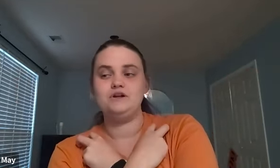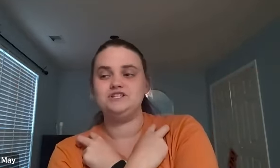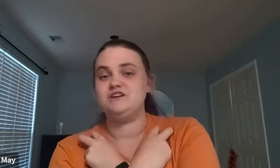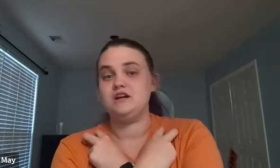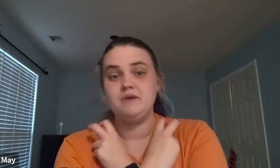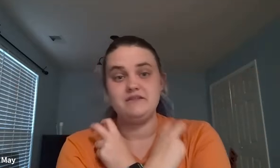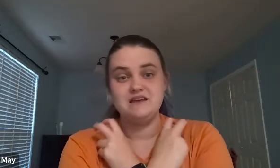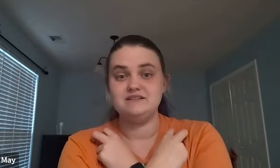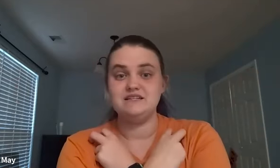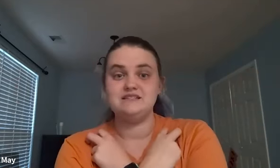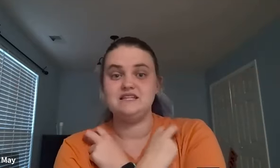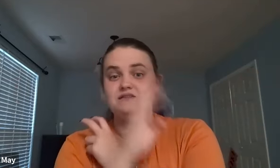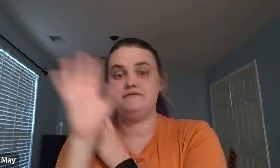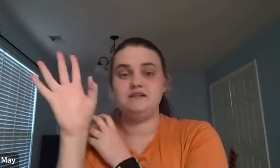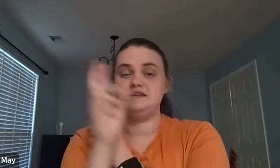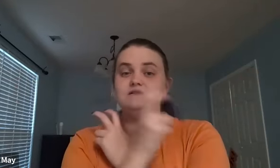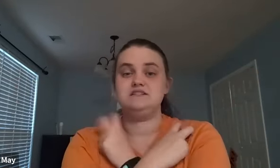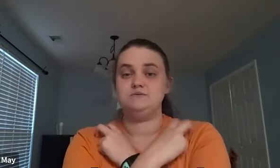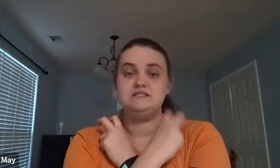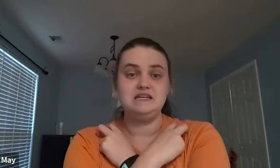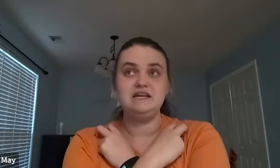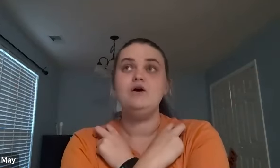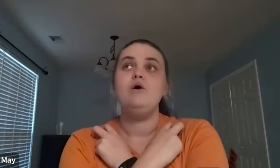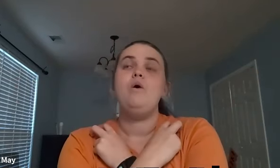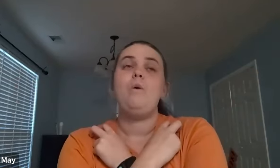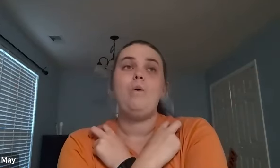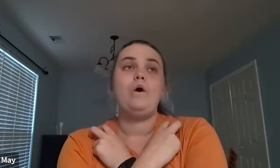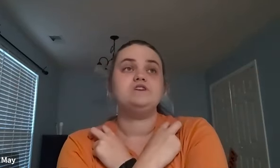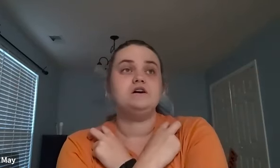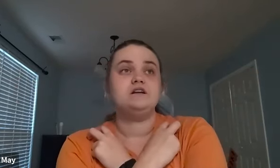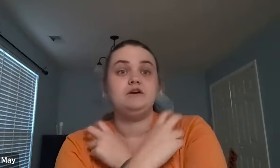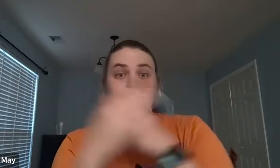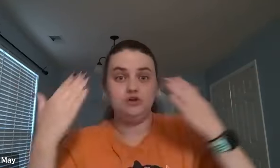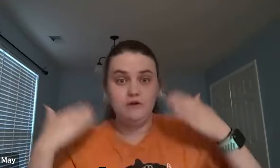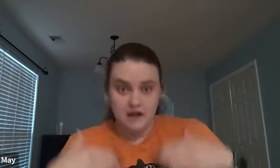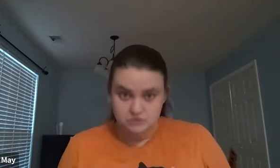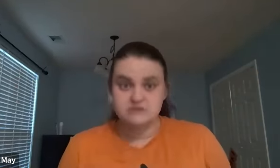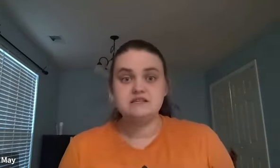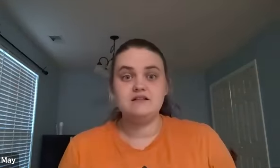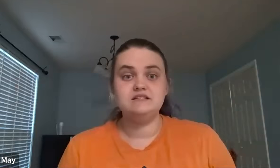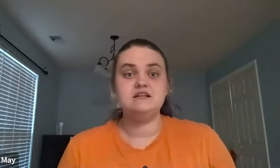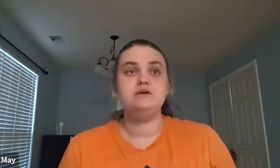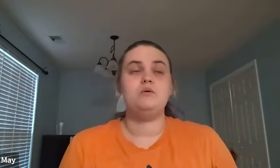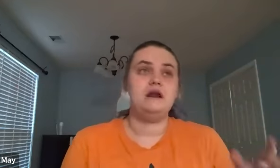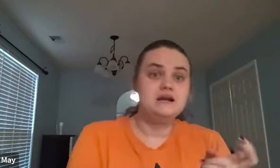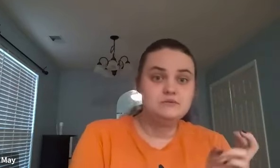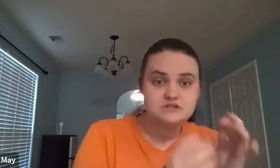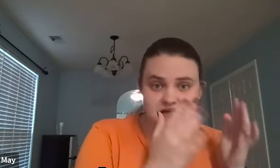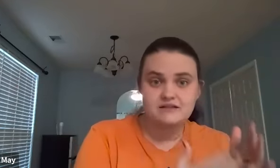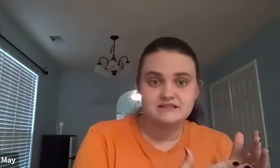just talking about the skeletons, like the fun skeletons we see, or talking about your actual skeleton or an animal